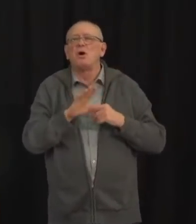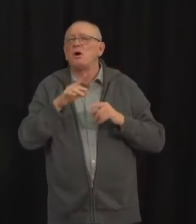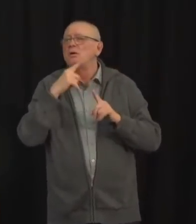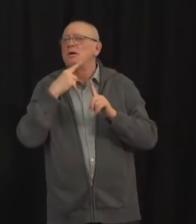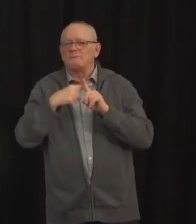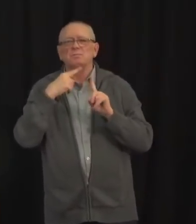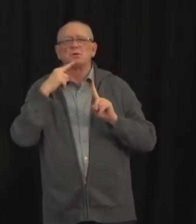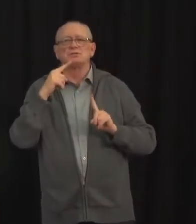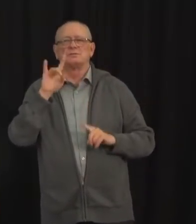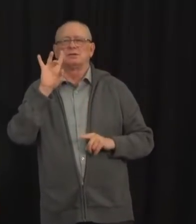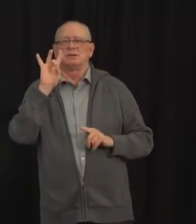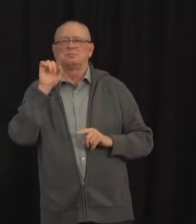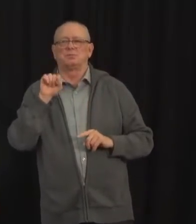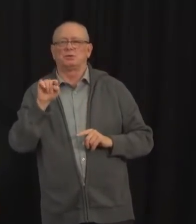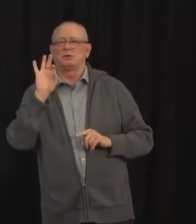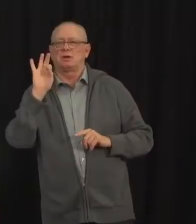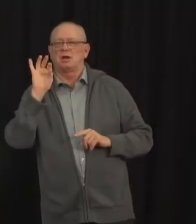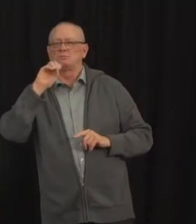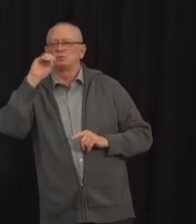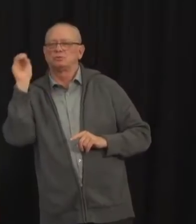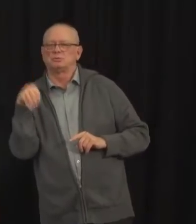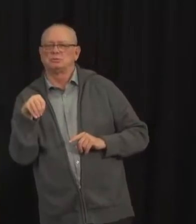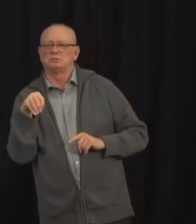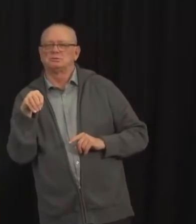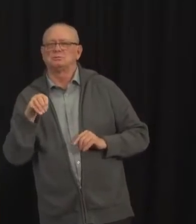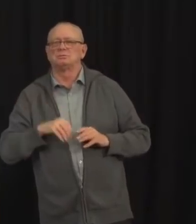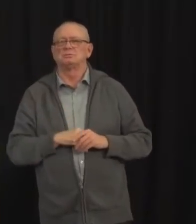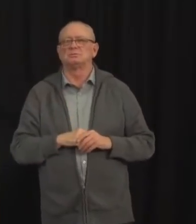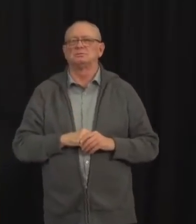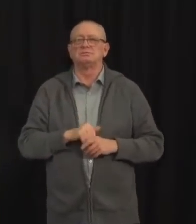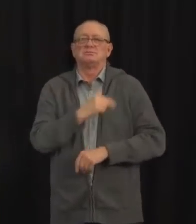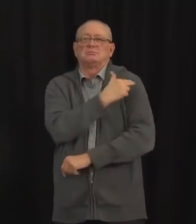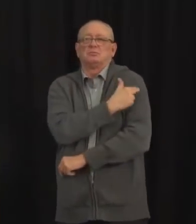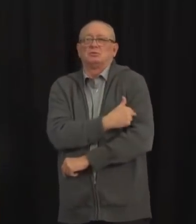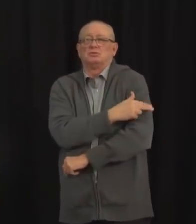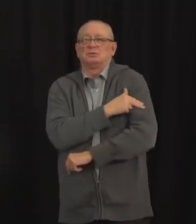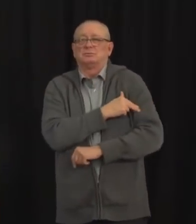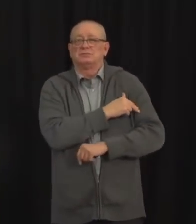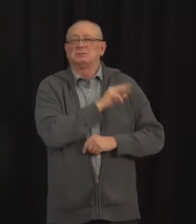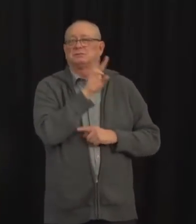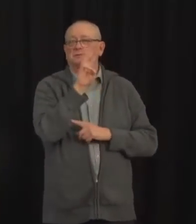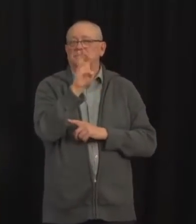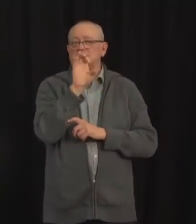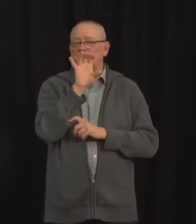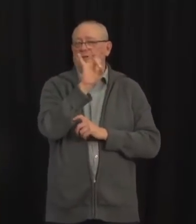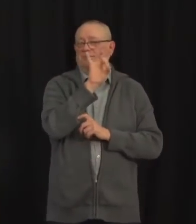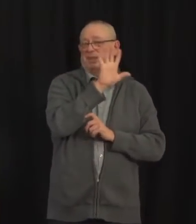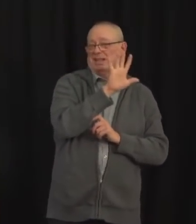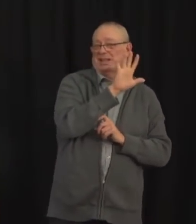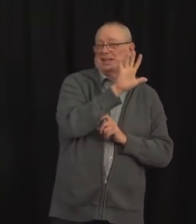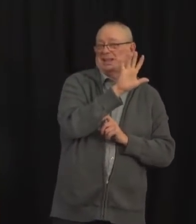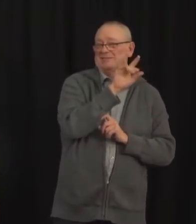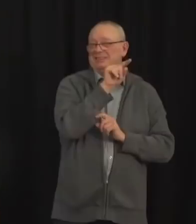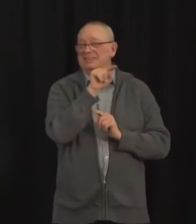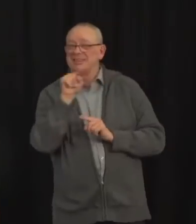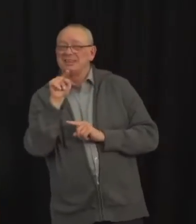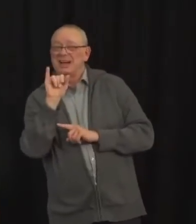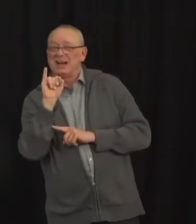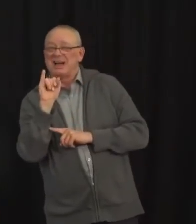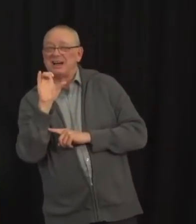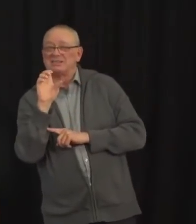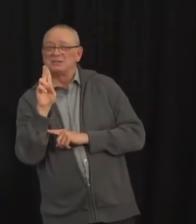121 who have been admitted to the ICU. Looking to schools, there are currently active alerts or outbreaks